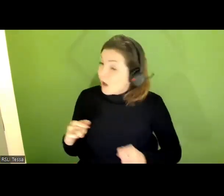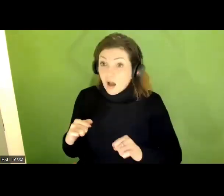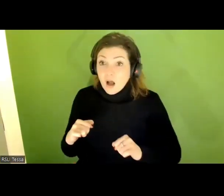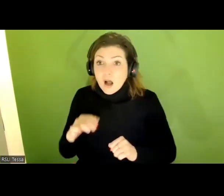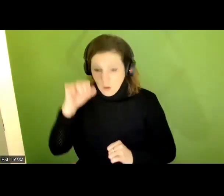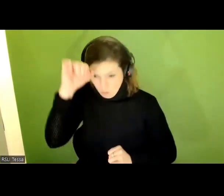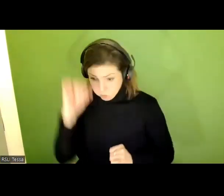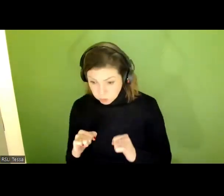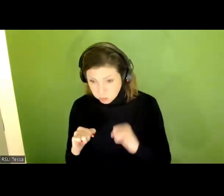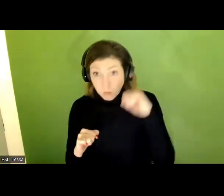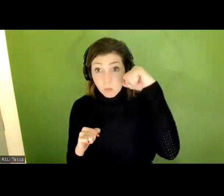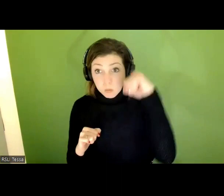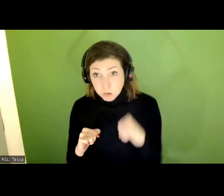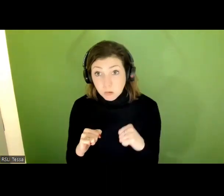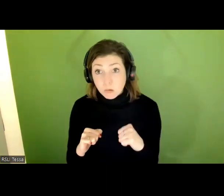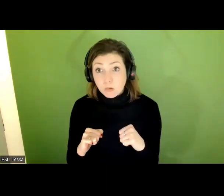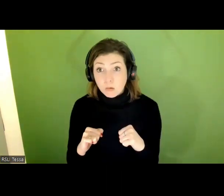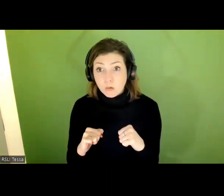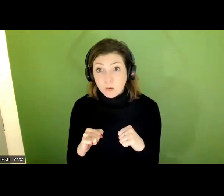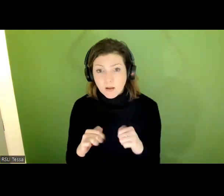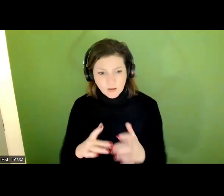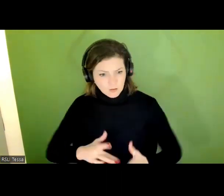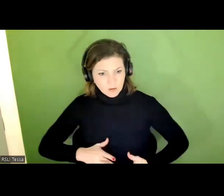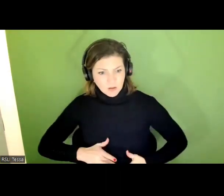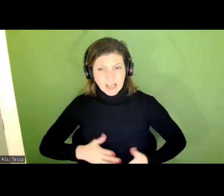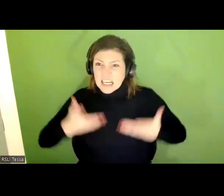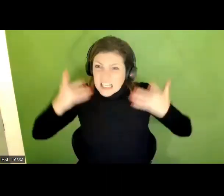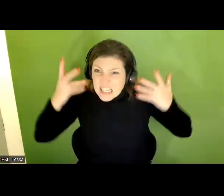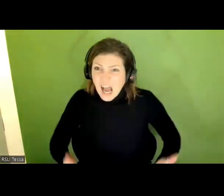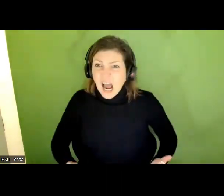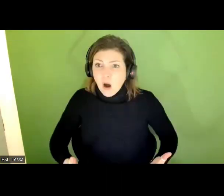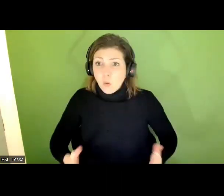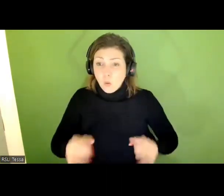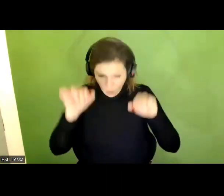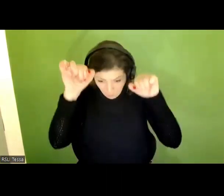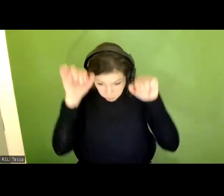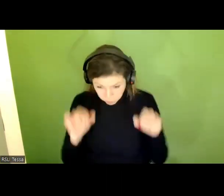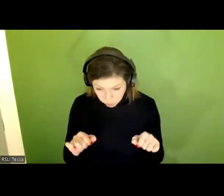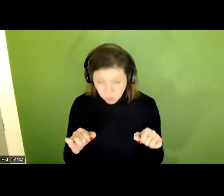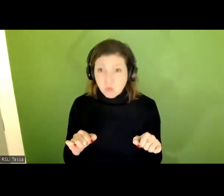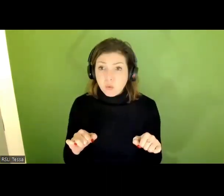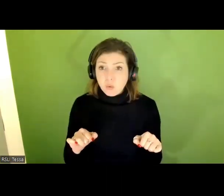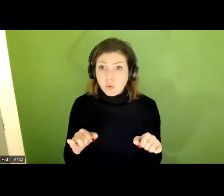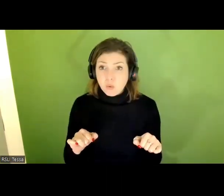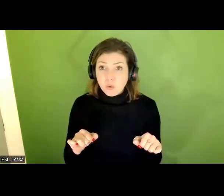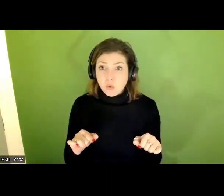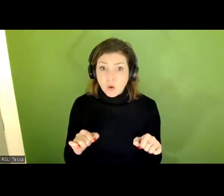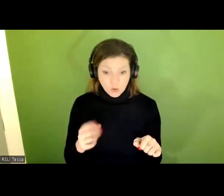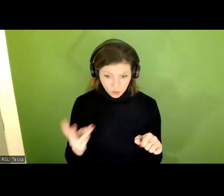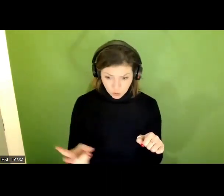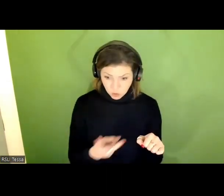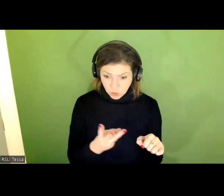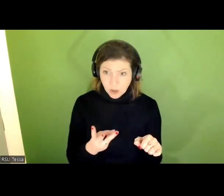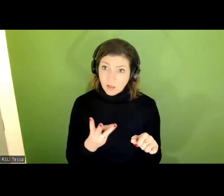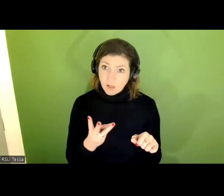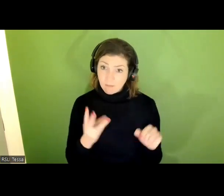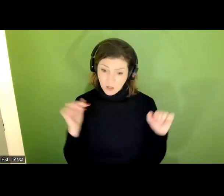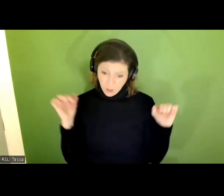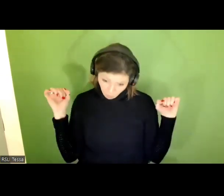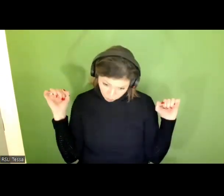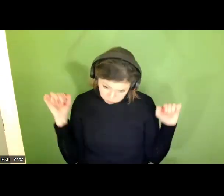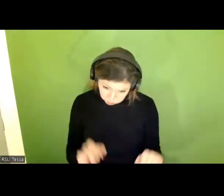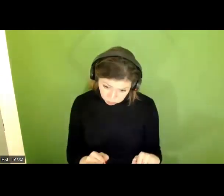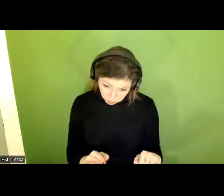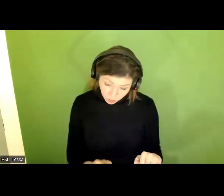uncertainty in his voice. It flowed with command. Now! Electrified, Ajay, Yasmin, and Vinod dived to the ground. Behind them,